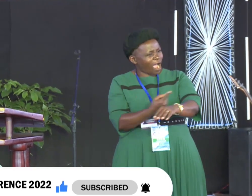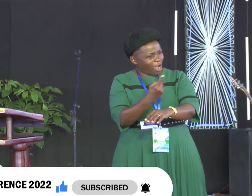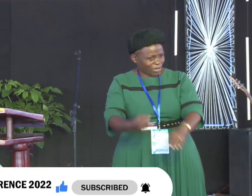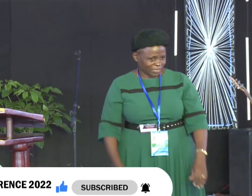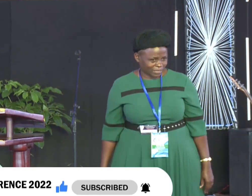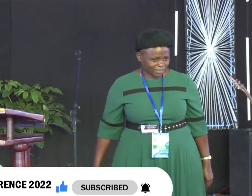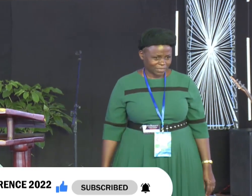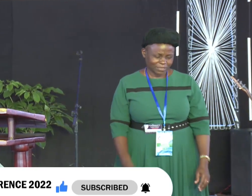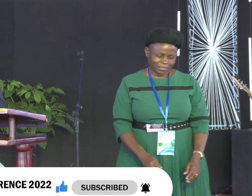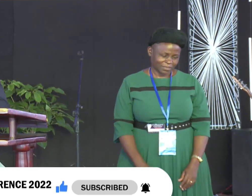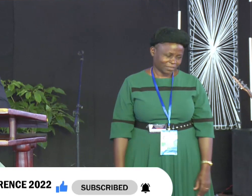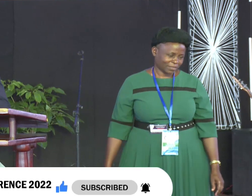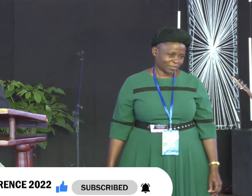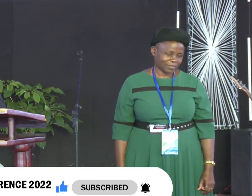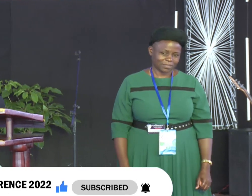4 hours.